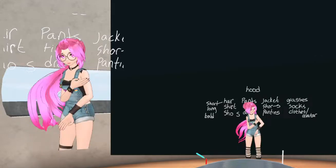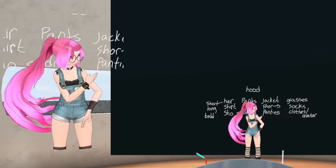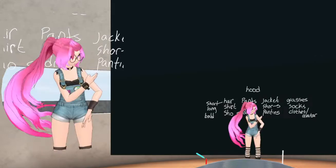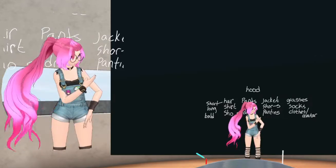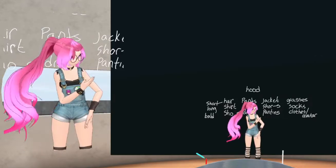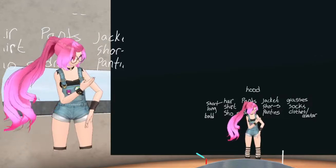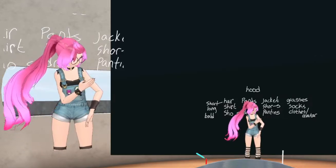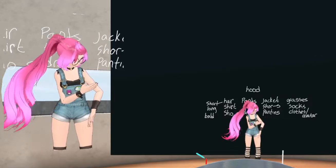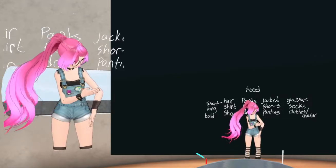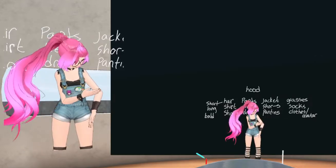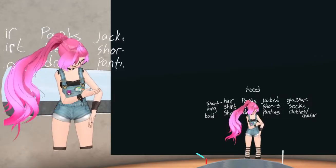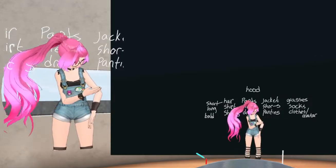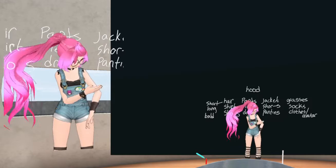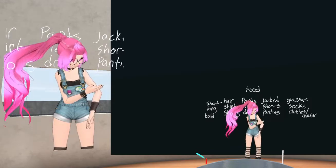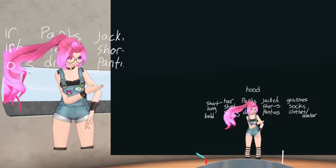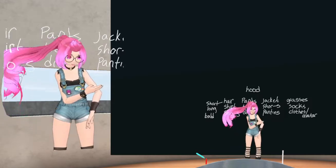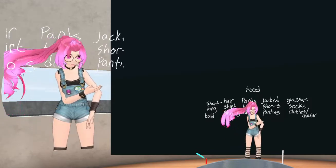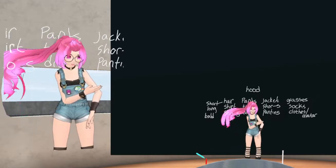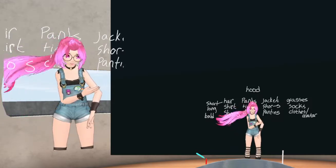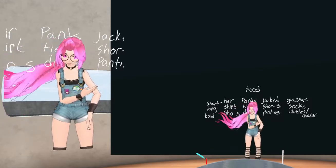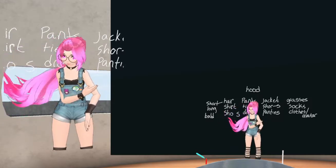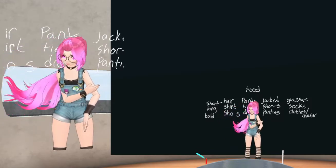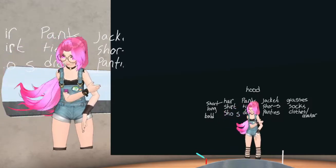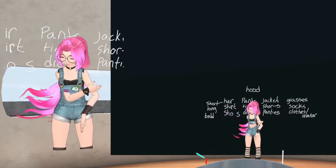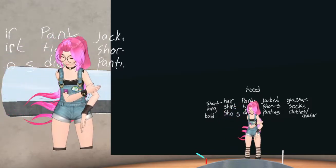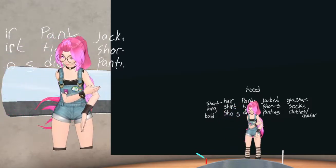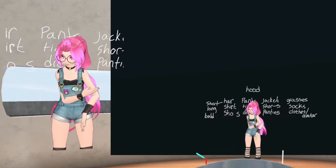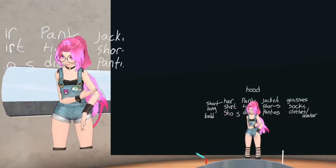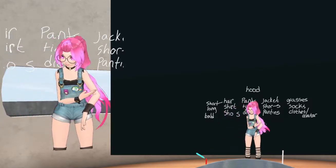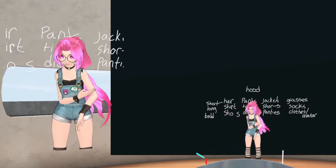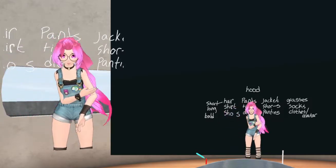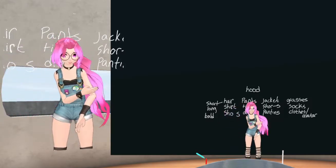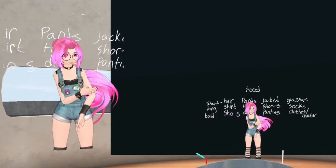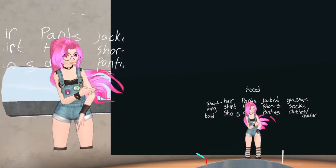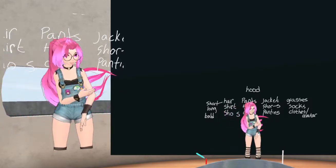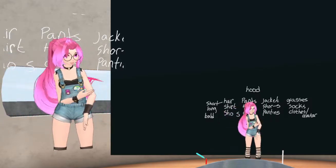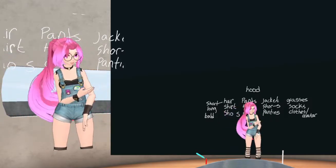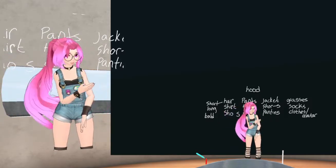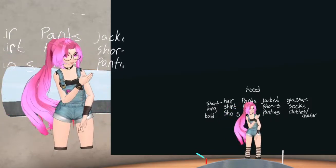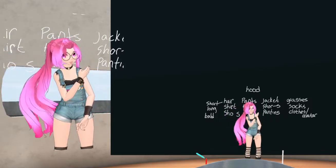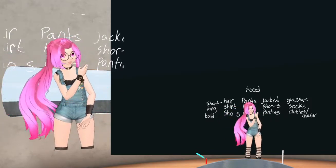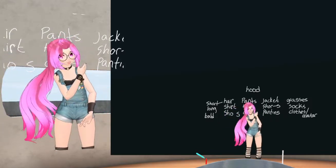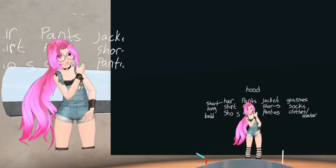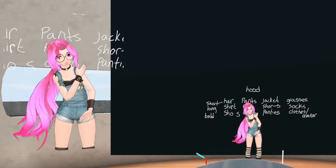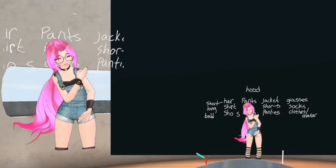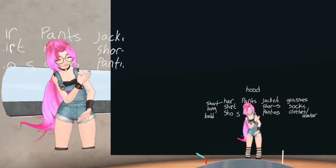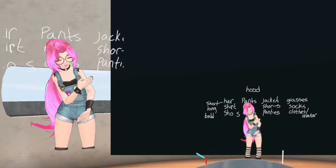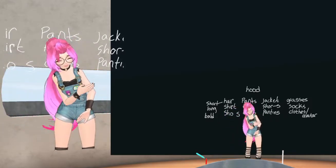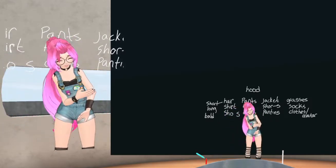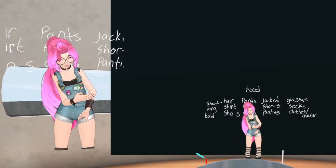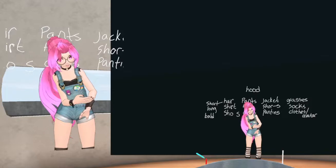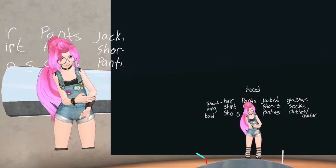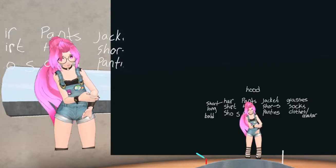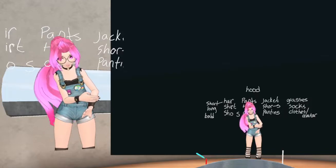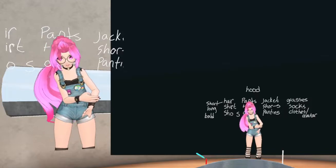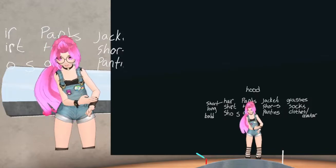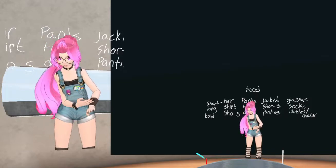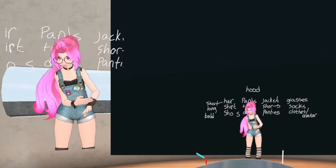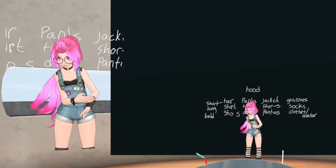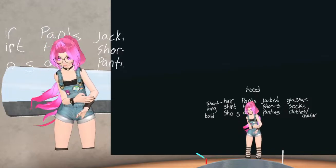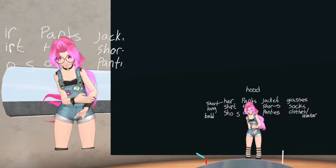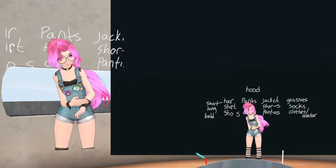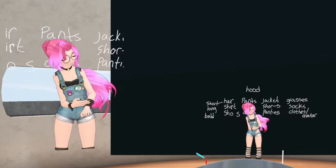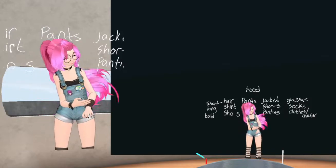Yes, perfect. Yep, just showing how long, or maybe it's a shirt that ends about here. Say a shirt that goes to here, or a long sleeve. You could say it's a long